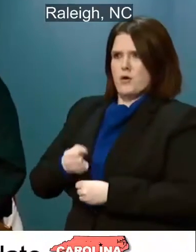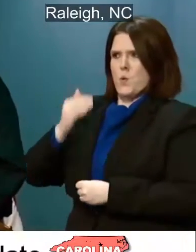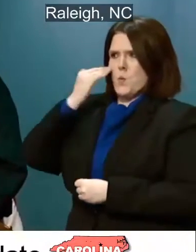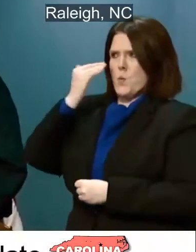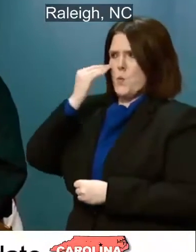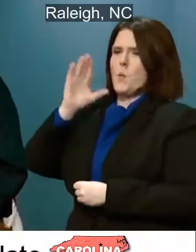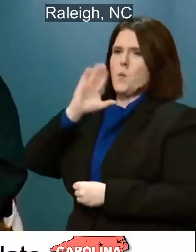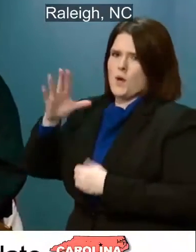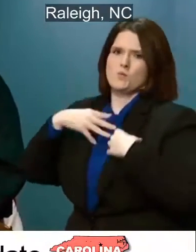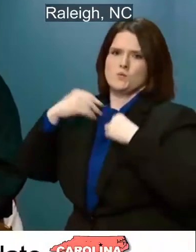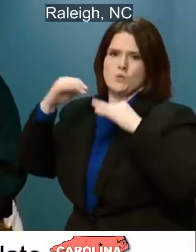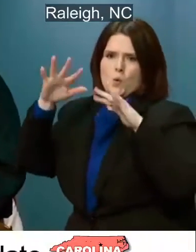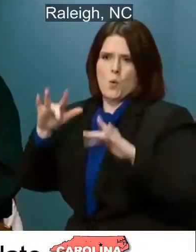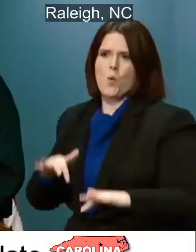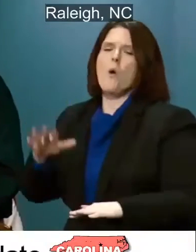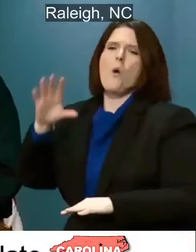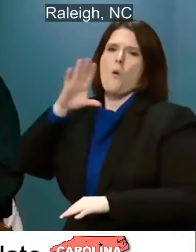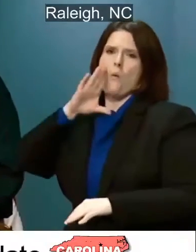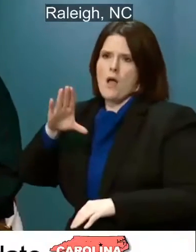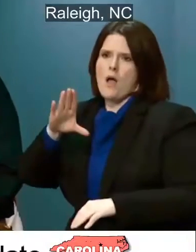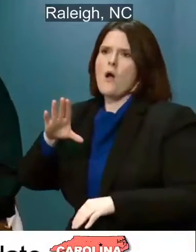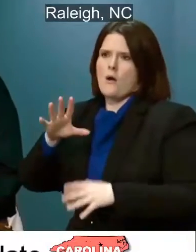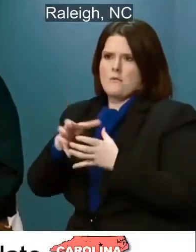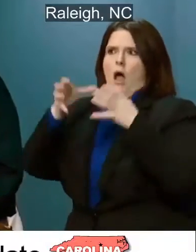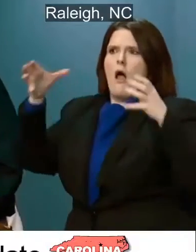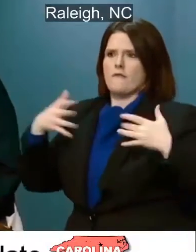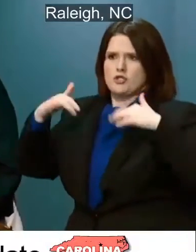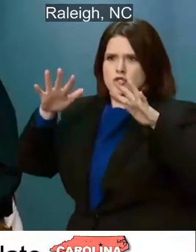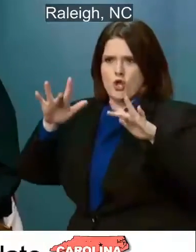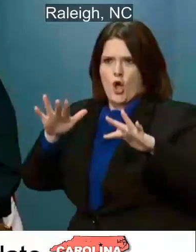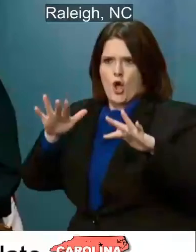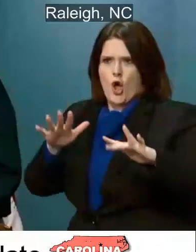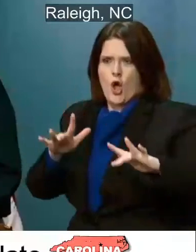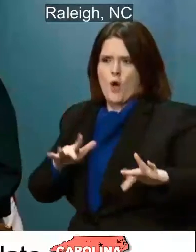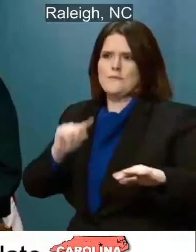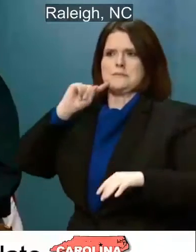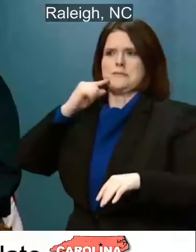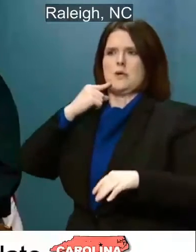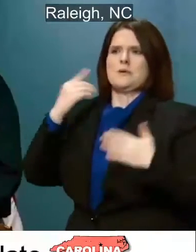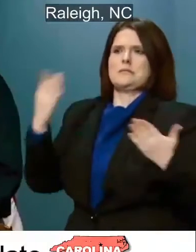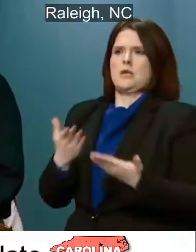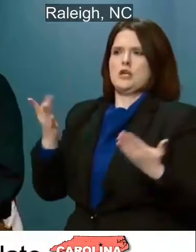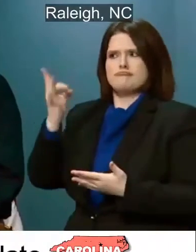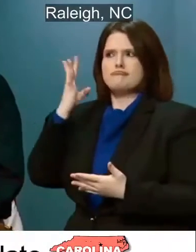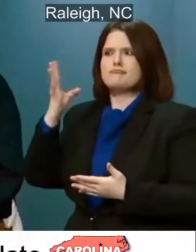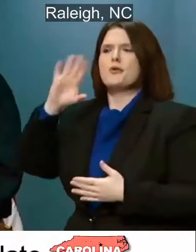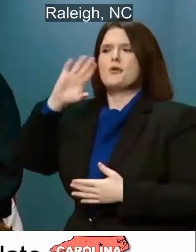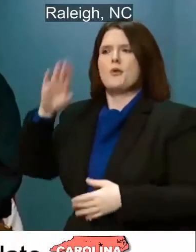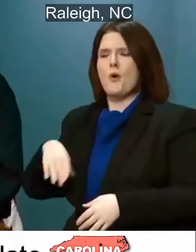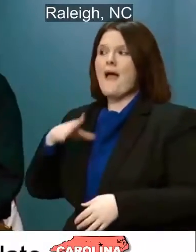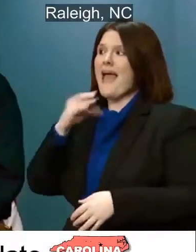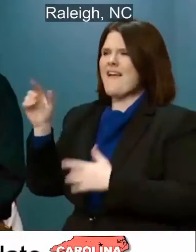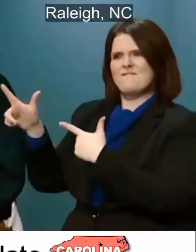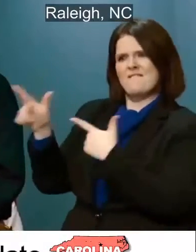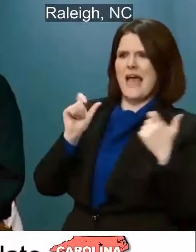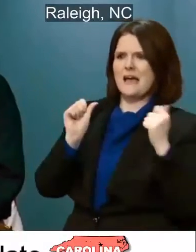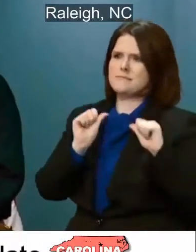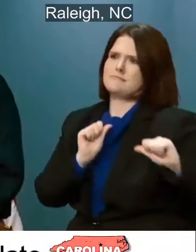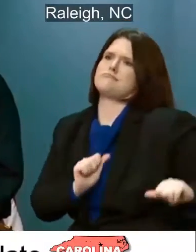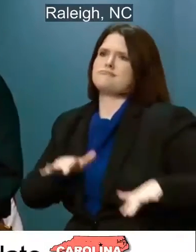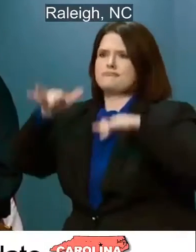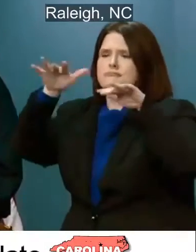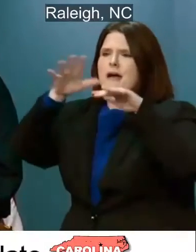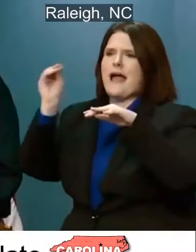was coming and that it was going to be a fairly significant event for us. And particularly when it happens so fast and the